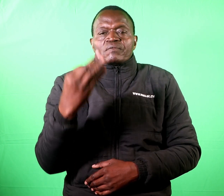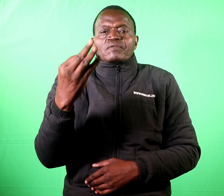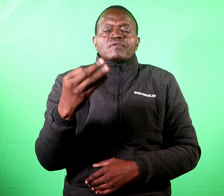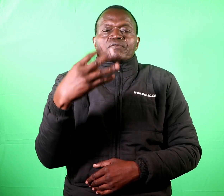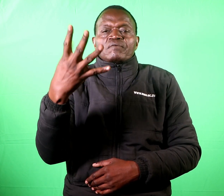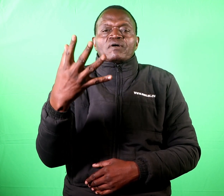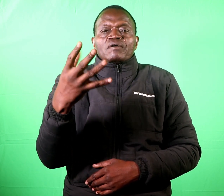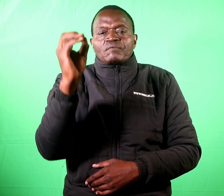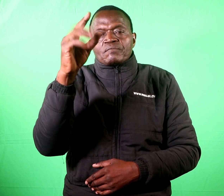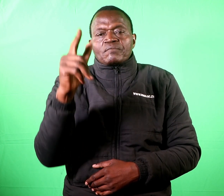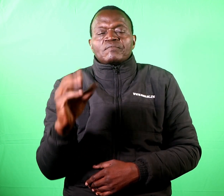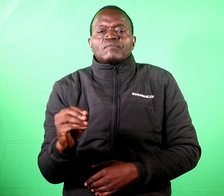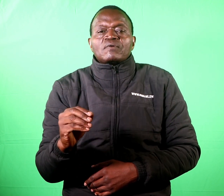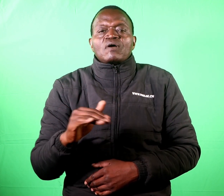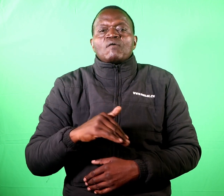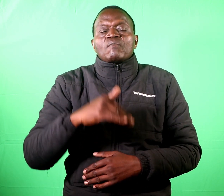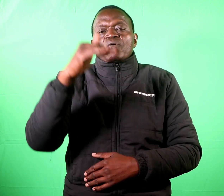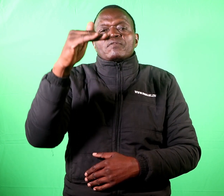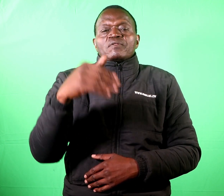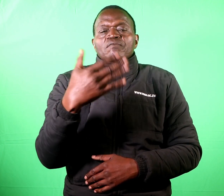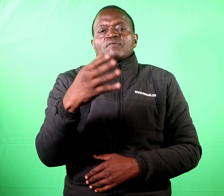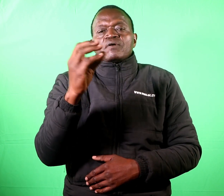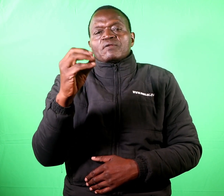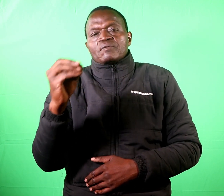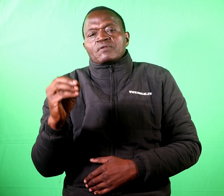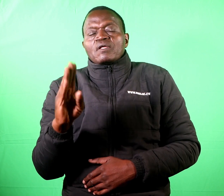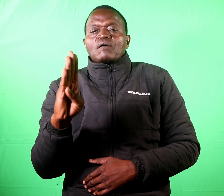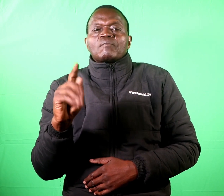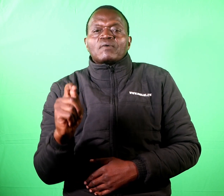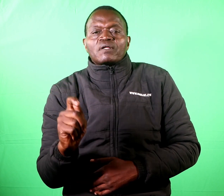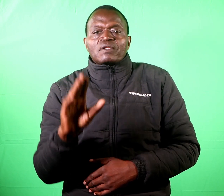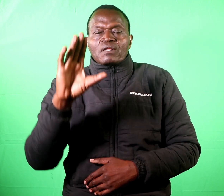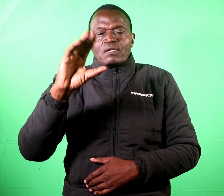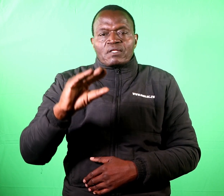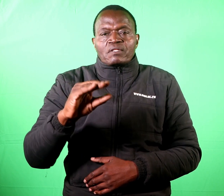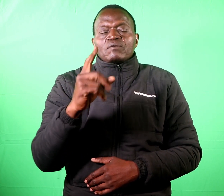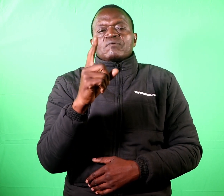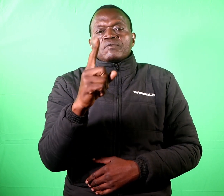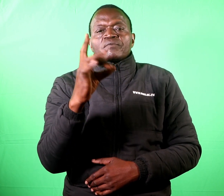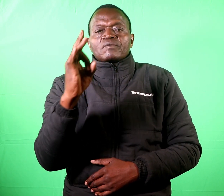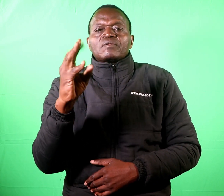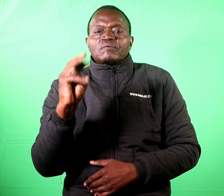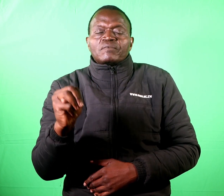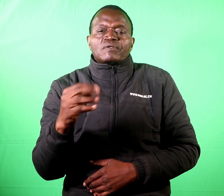35%, more than 500 meters but less than 1 kilometer,